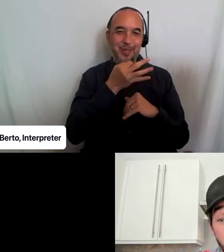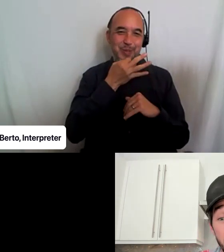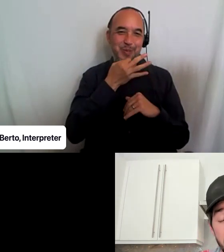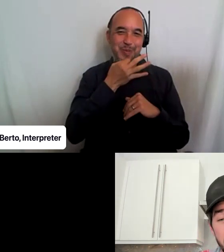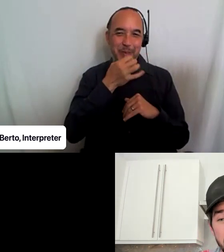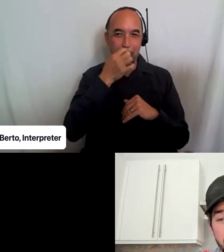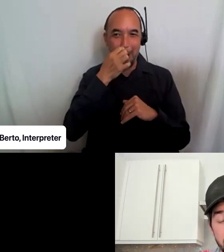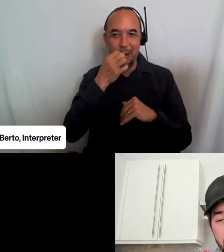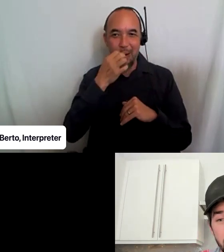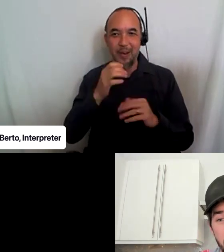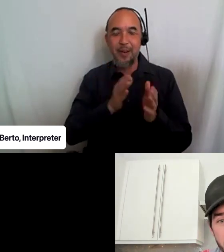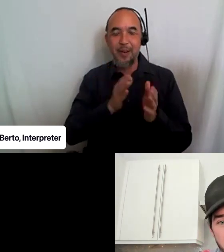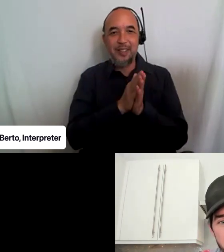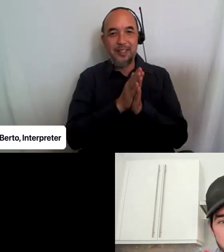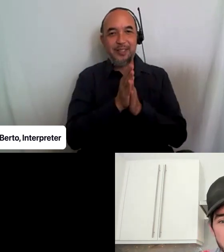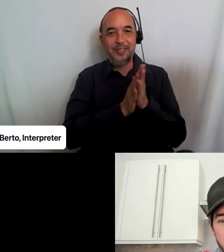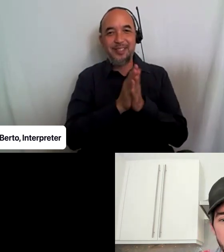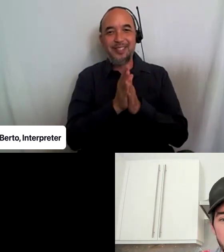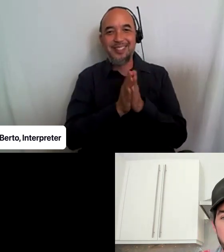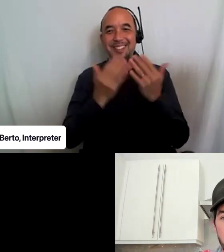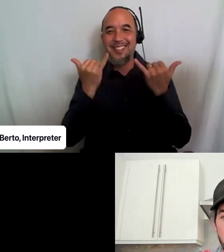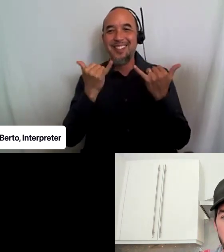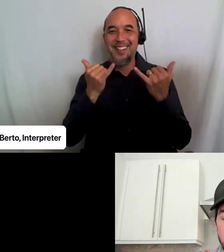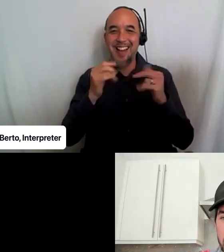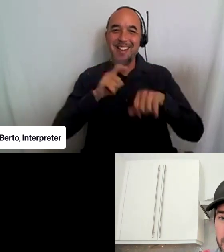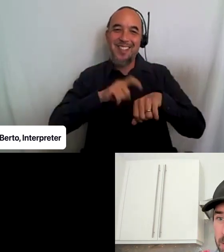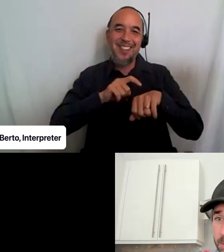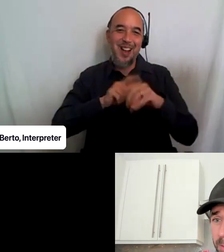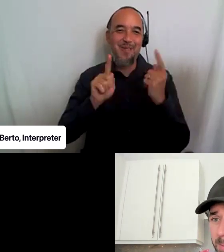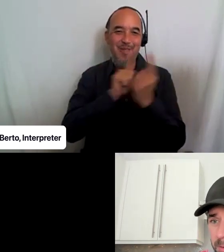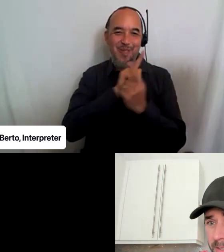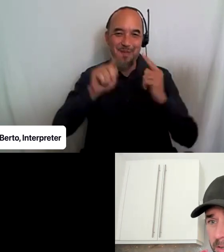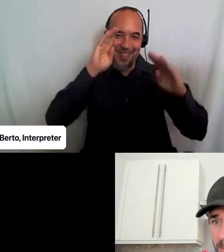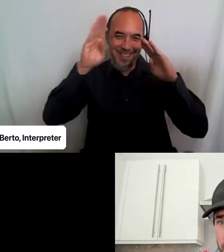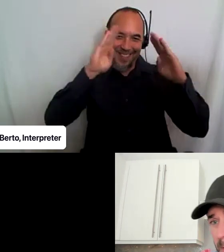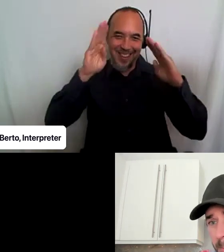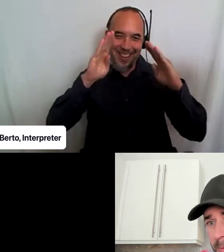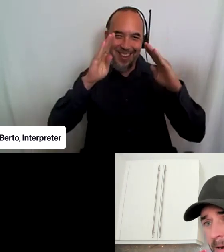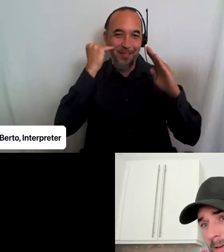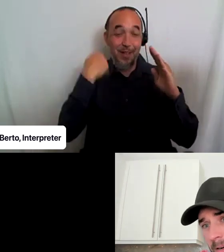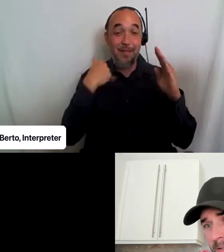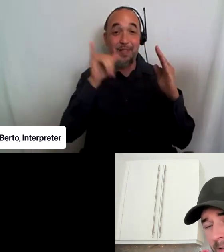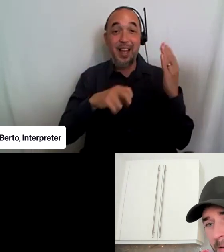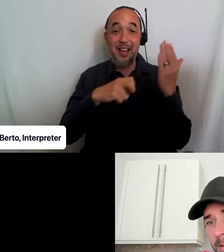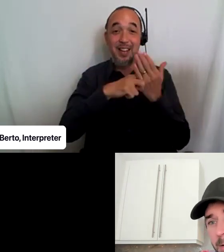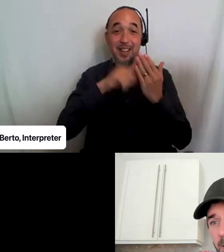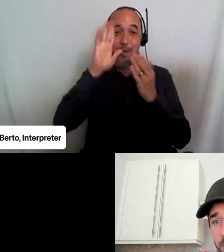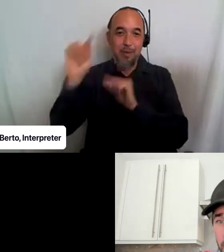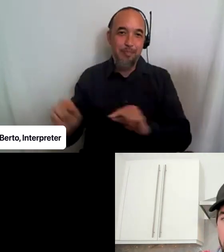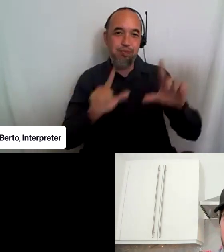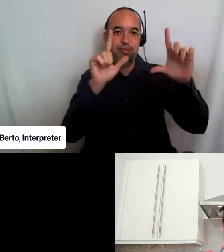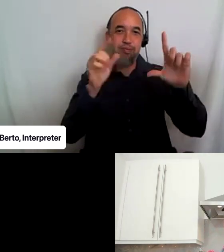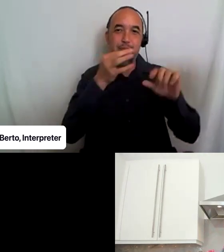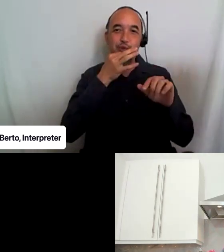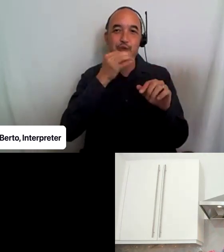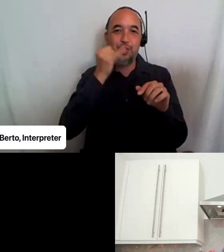Be moving on to our meet and greet. So you will be, if you have a meet and greet ticket, you'll be brought in here in a second. If you don't